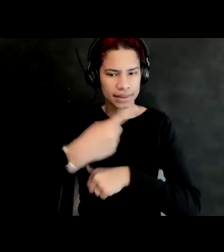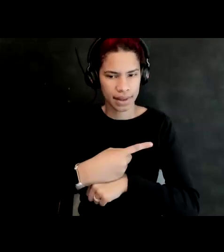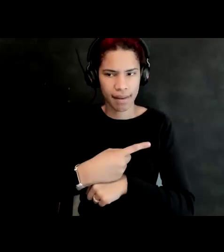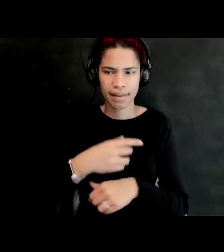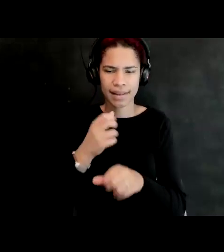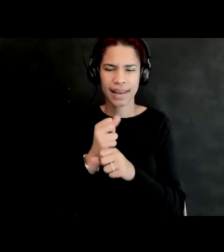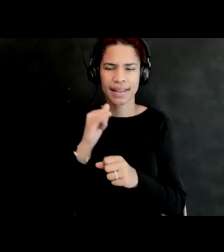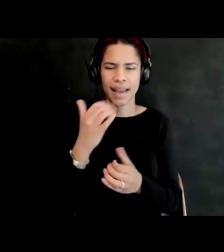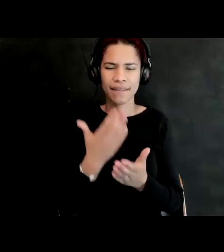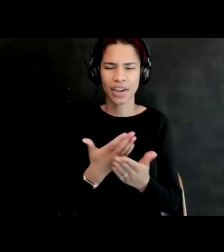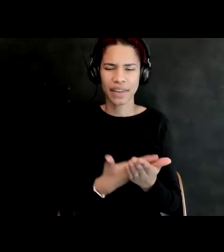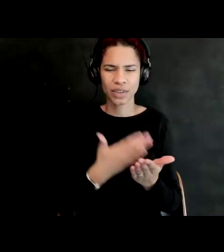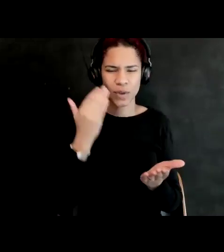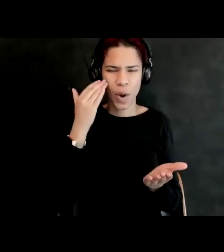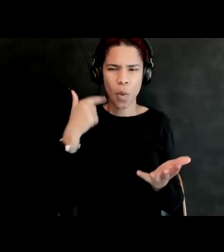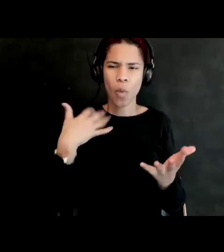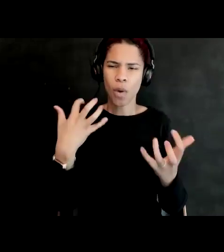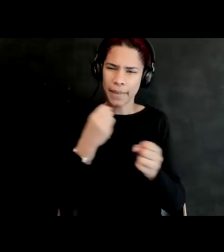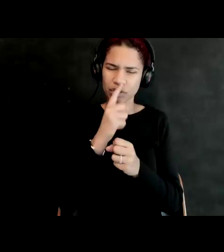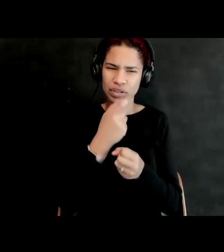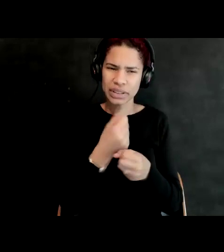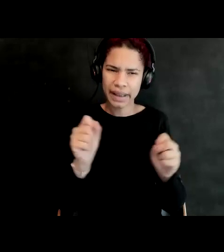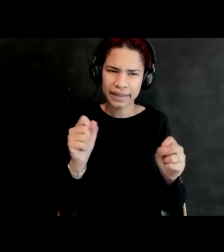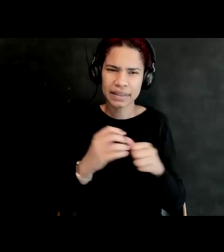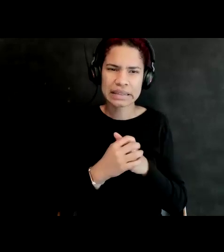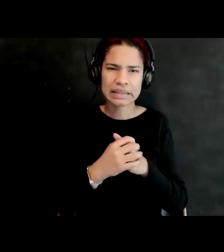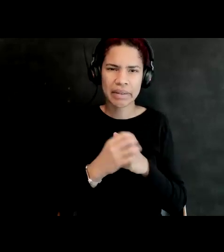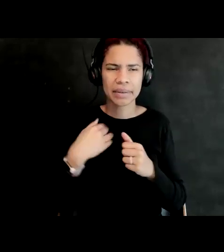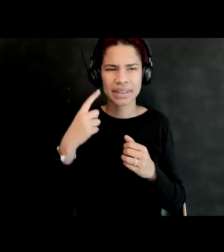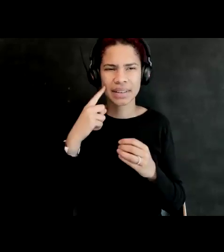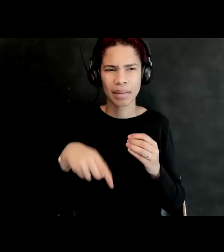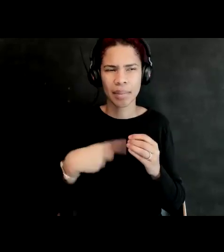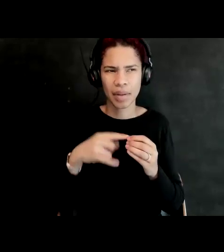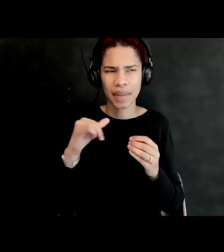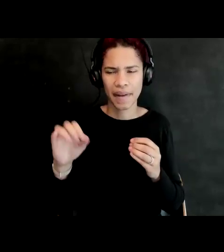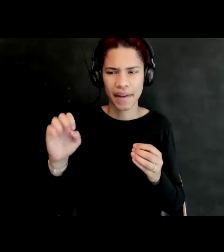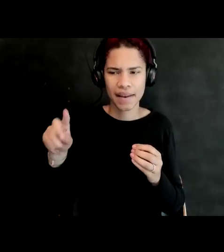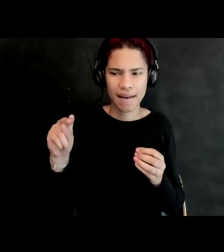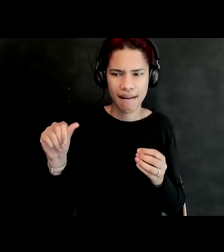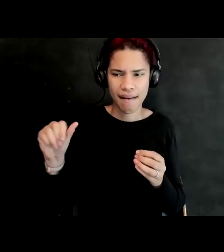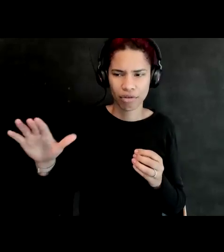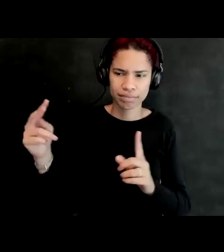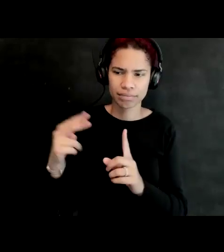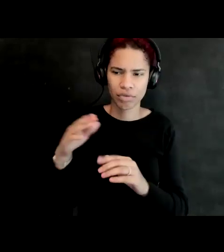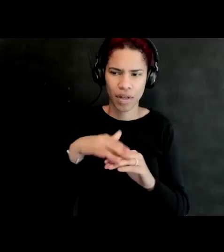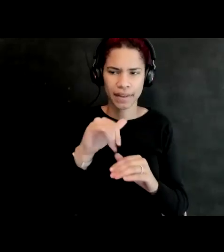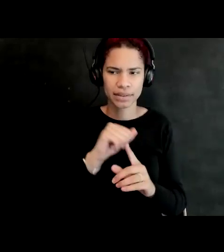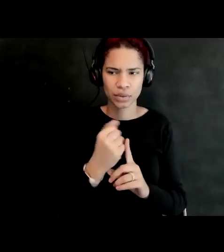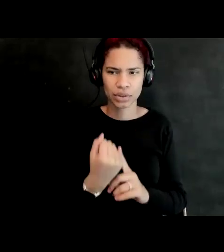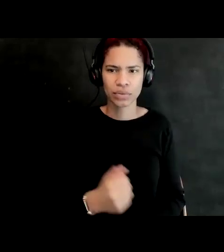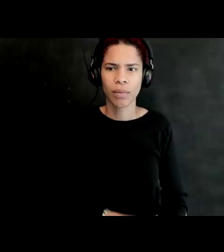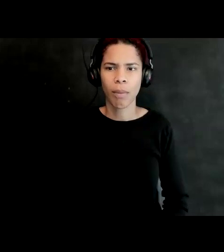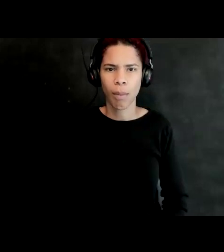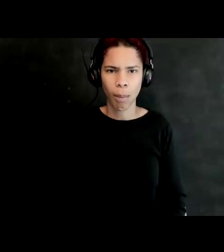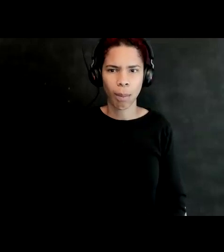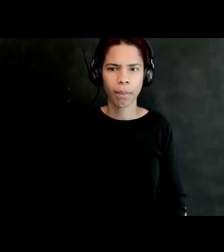of those like types of things where she wants to be safe, right? I was thinking about that. What would Edna think of the situation? Okay. I